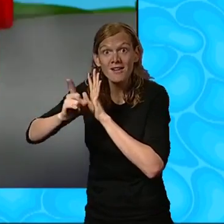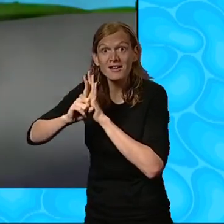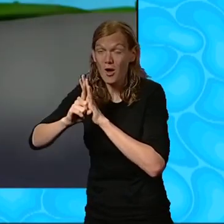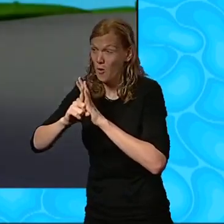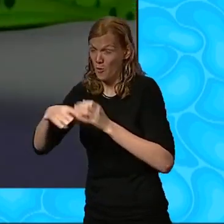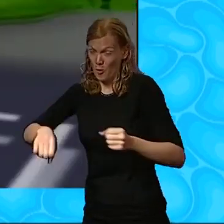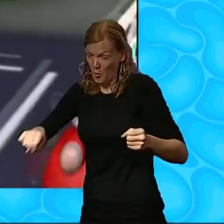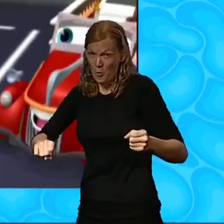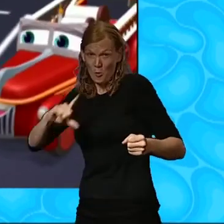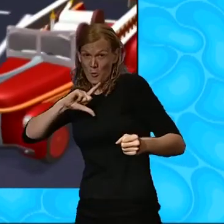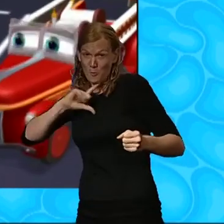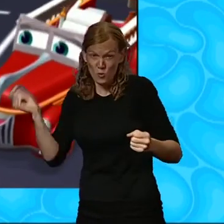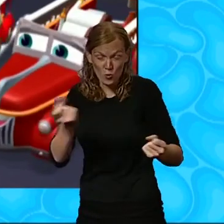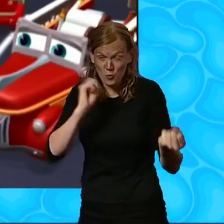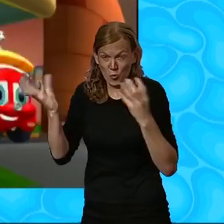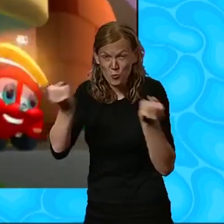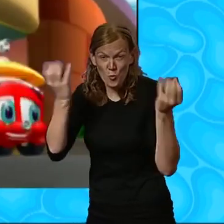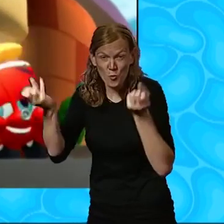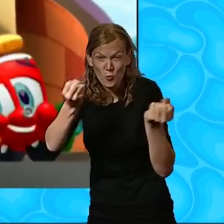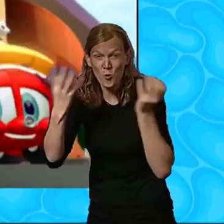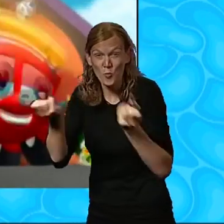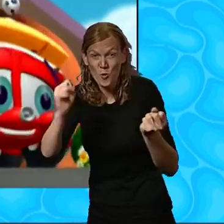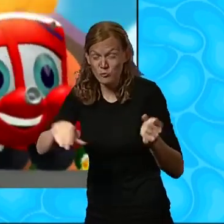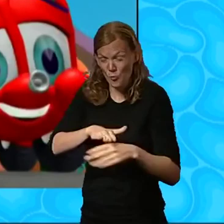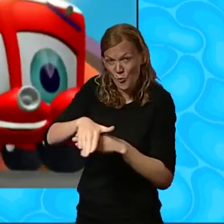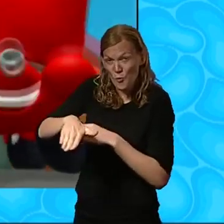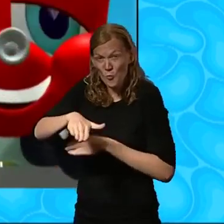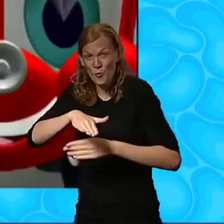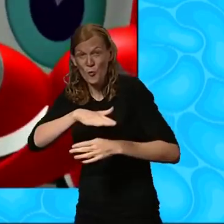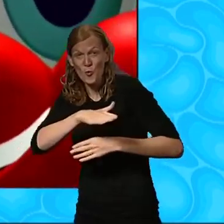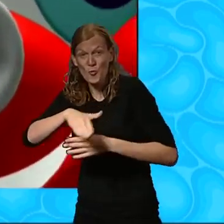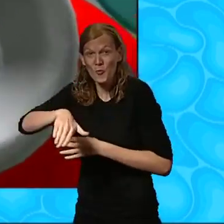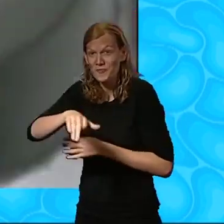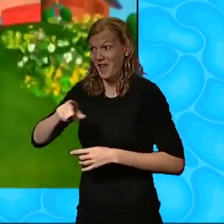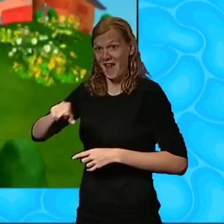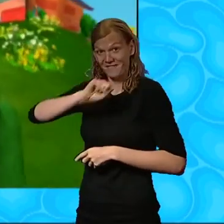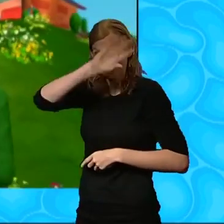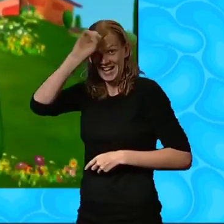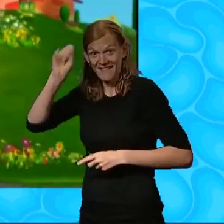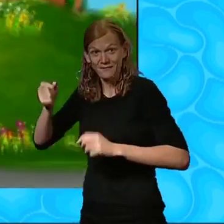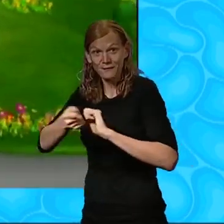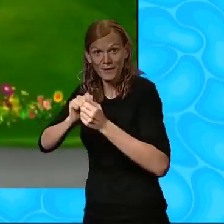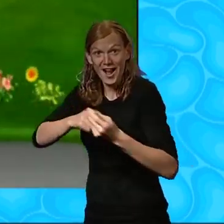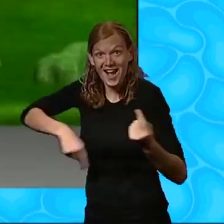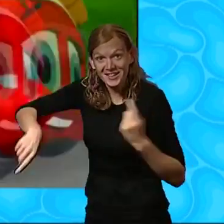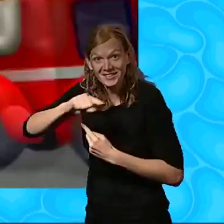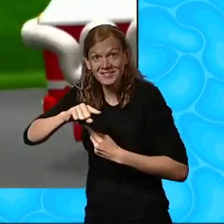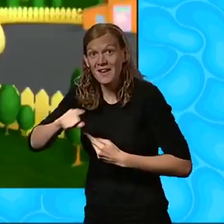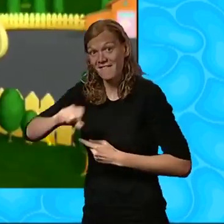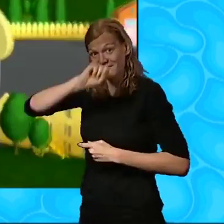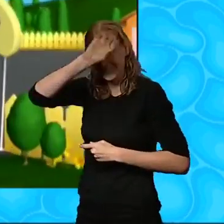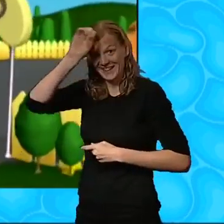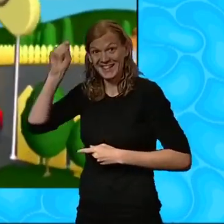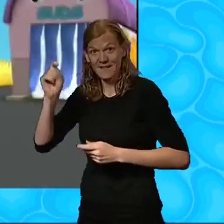Zoom, zoom, zoom. Rev up your engines. Here comes Finley and all his friends. Finley the